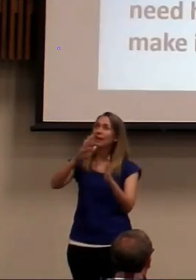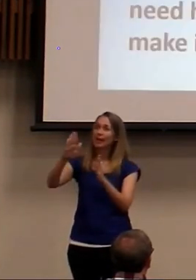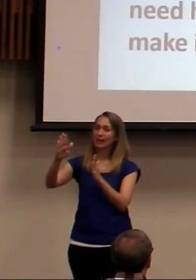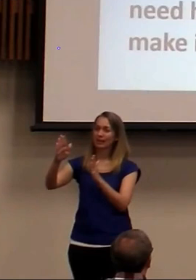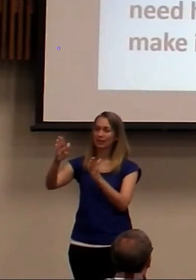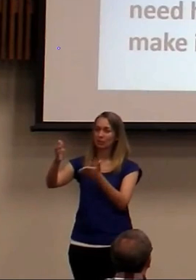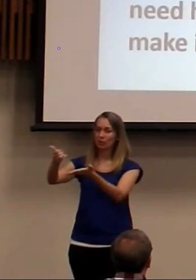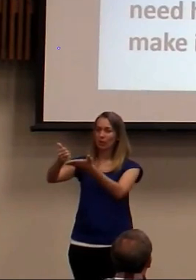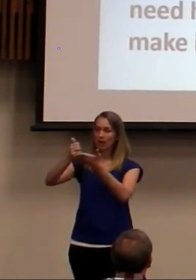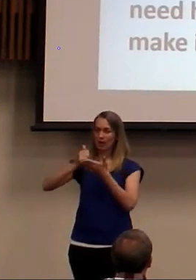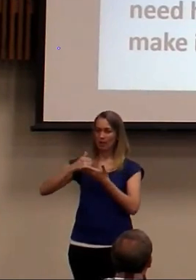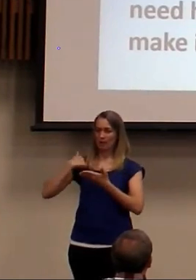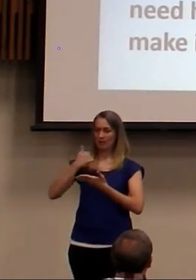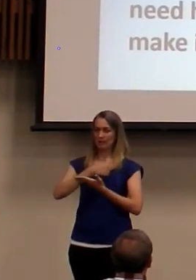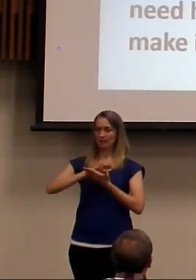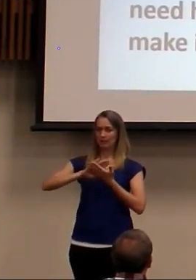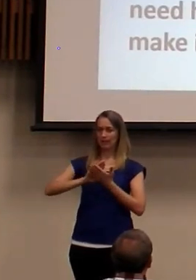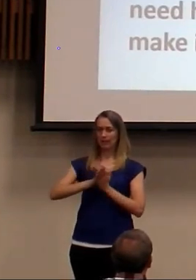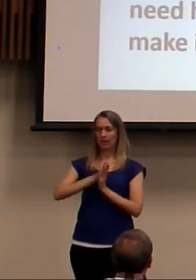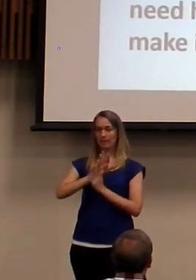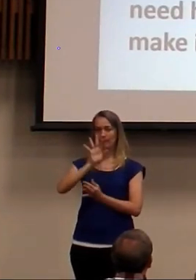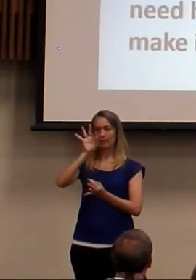become who we're called to be.